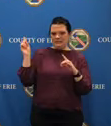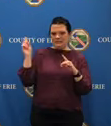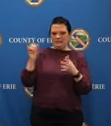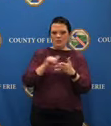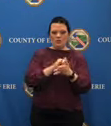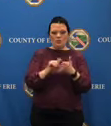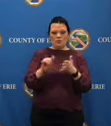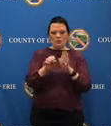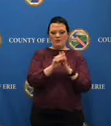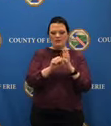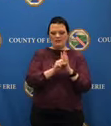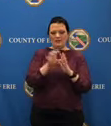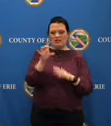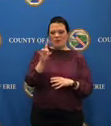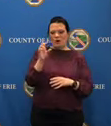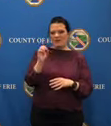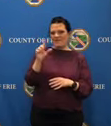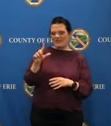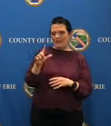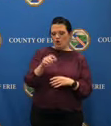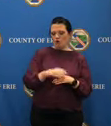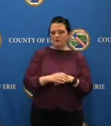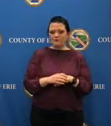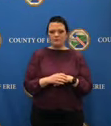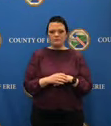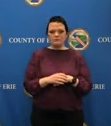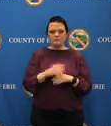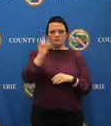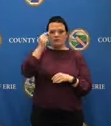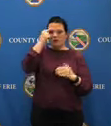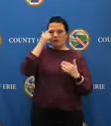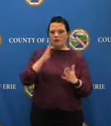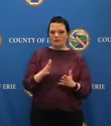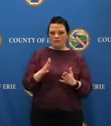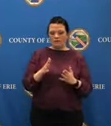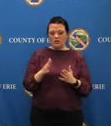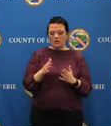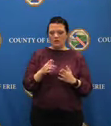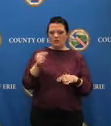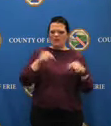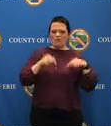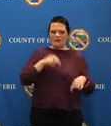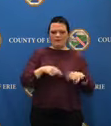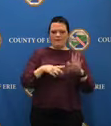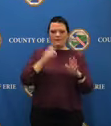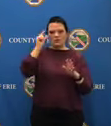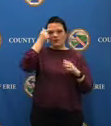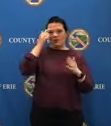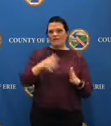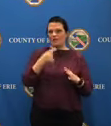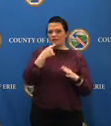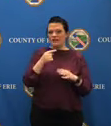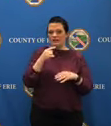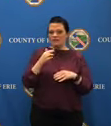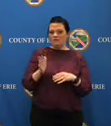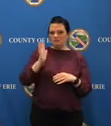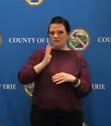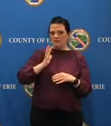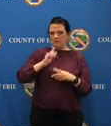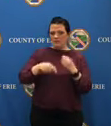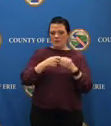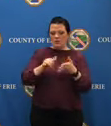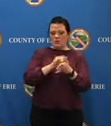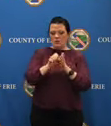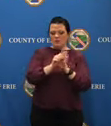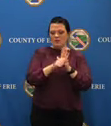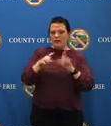New York State Department of Labor site. The governor noted earlier, The governor noted earlier regarding the New York State pause